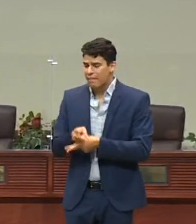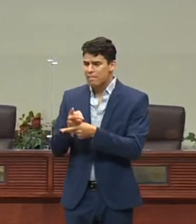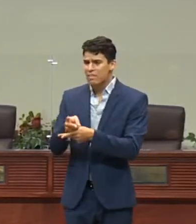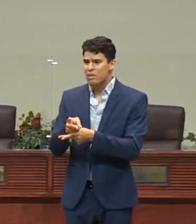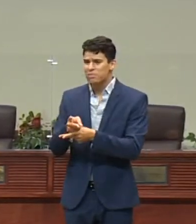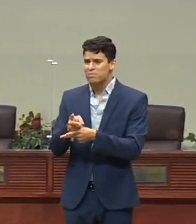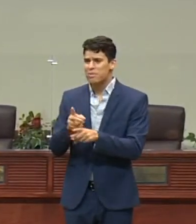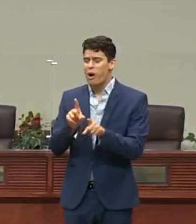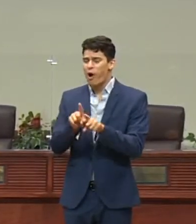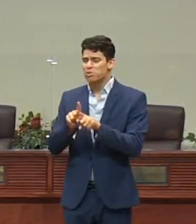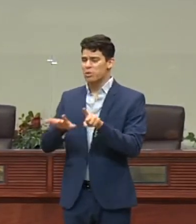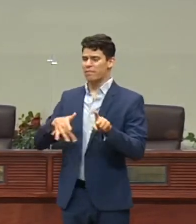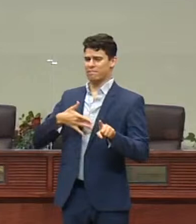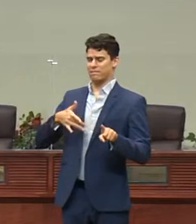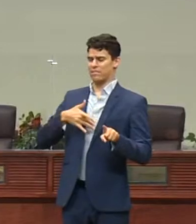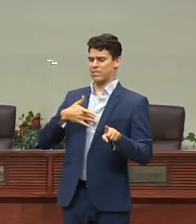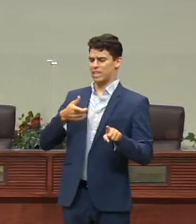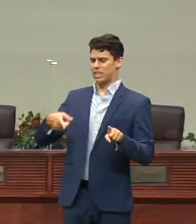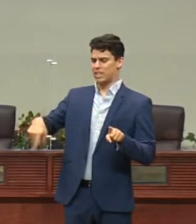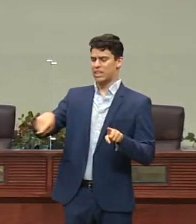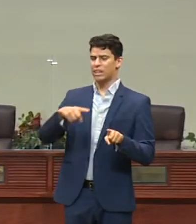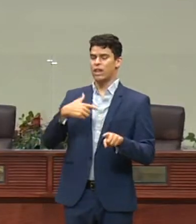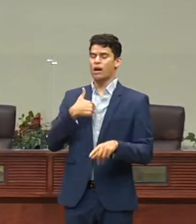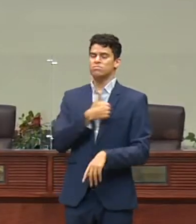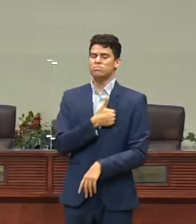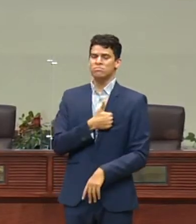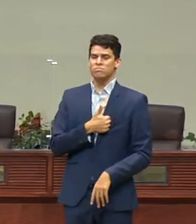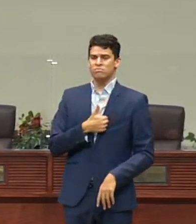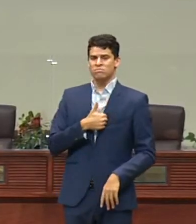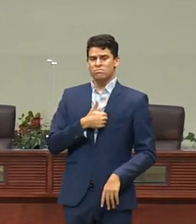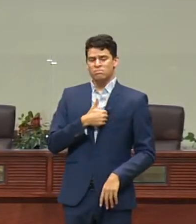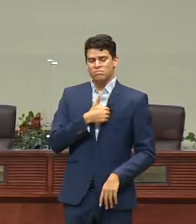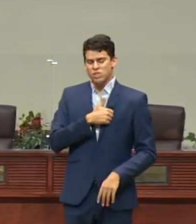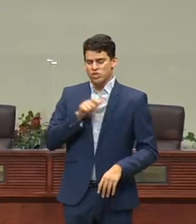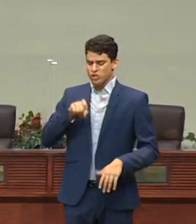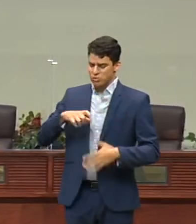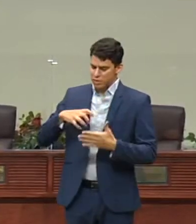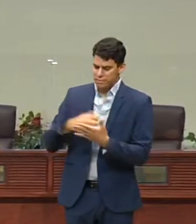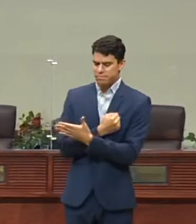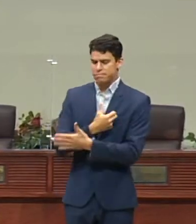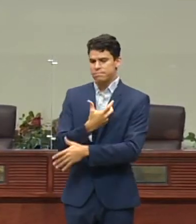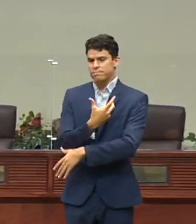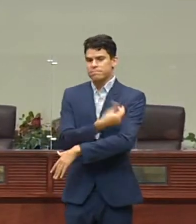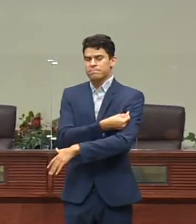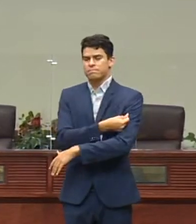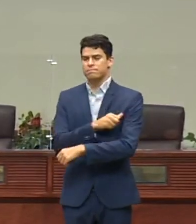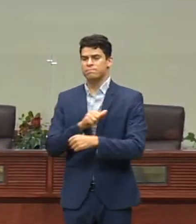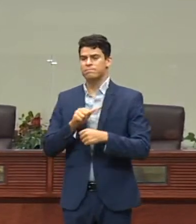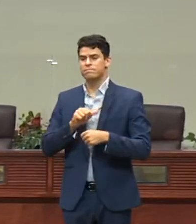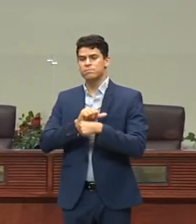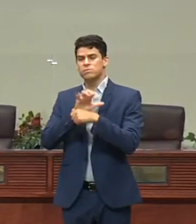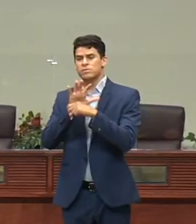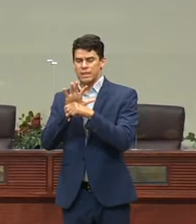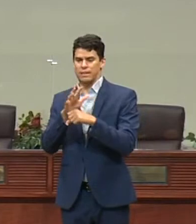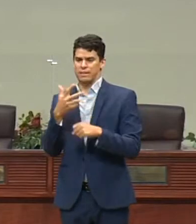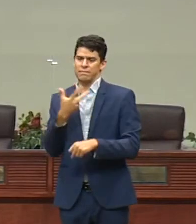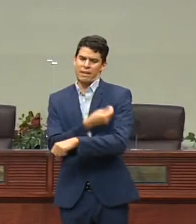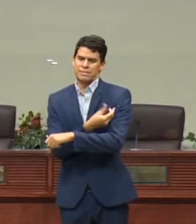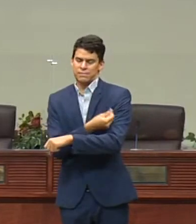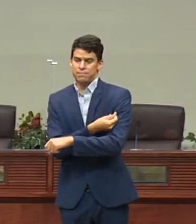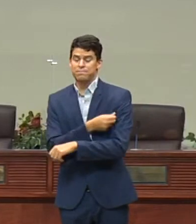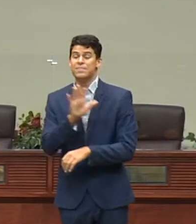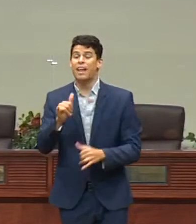those feelings almost of regret of maybe they didn't make the right choice. Related to pregnant women, we